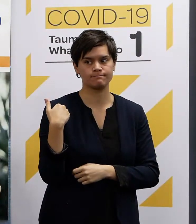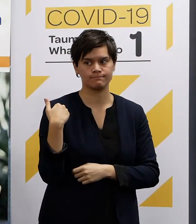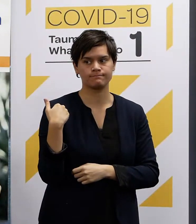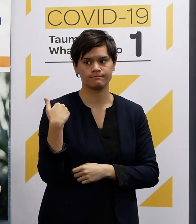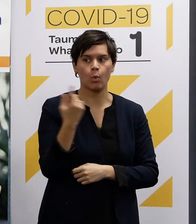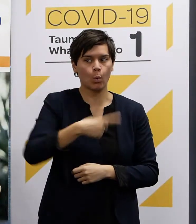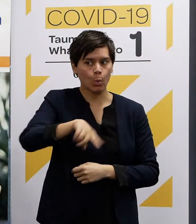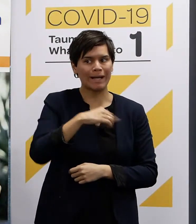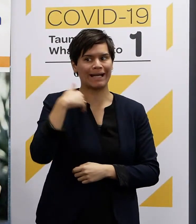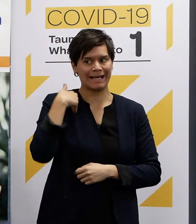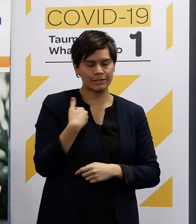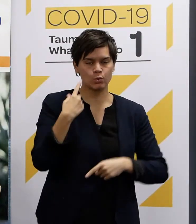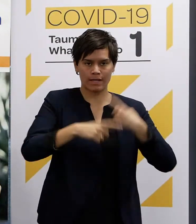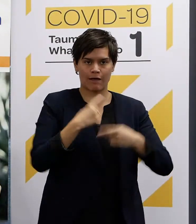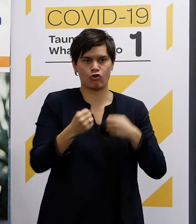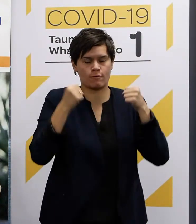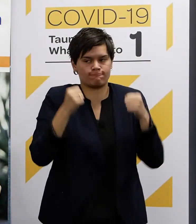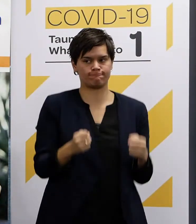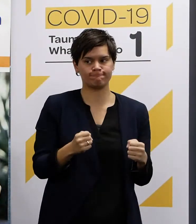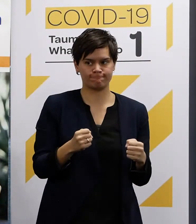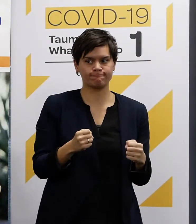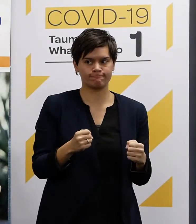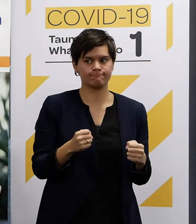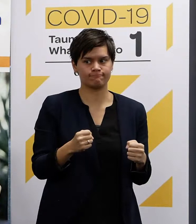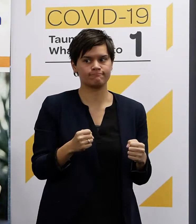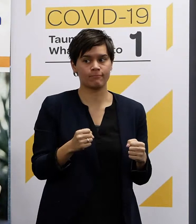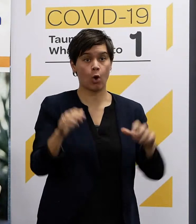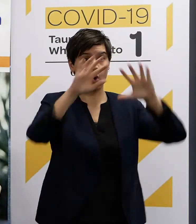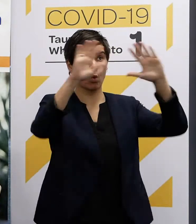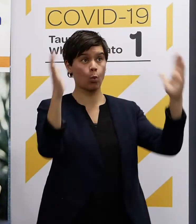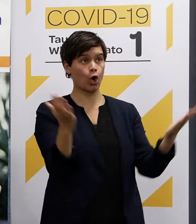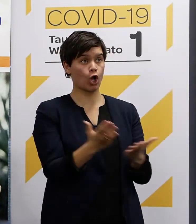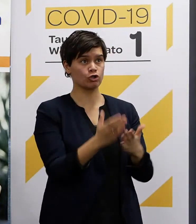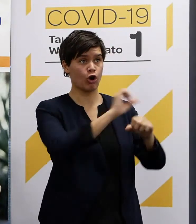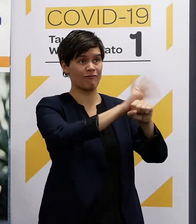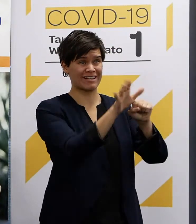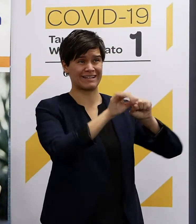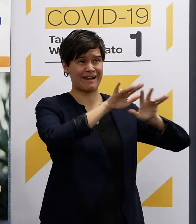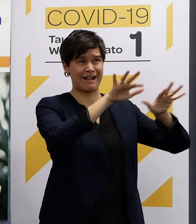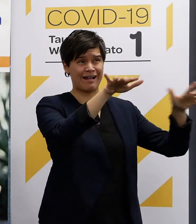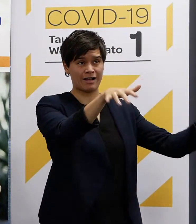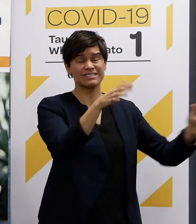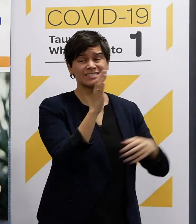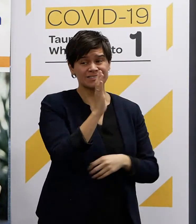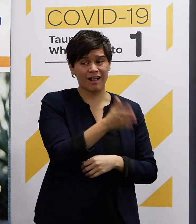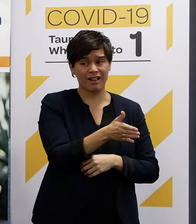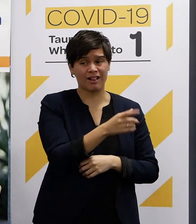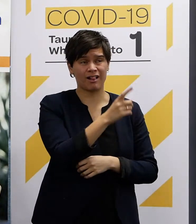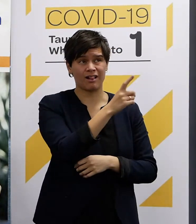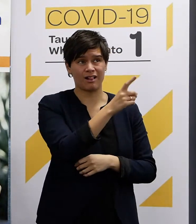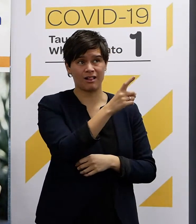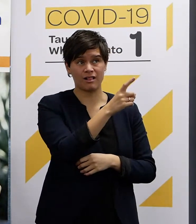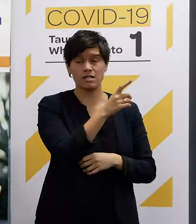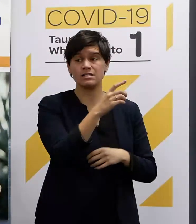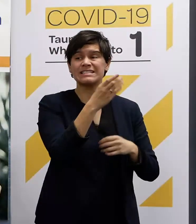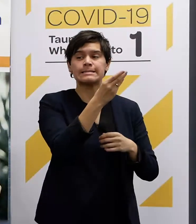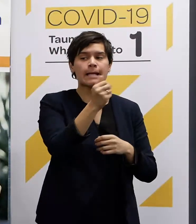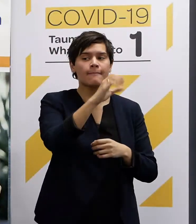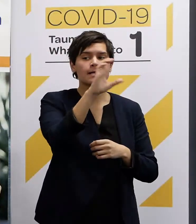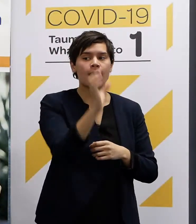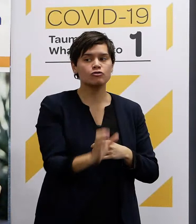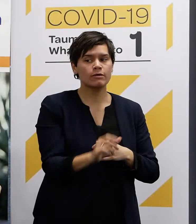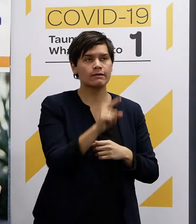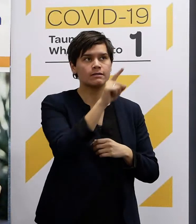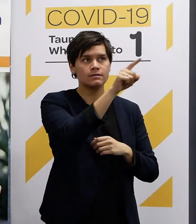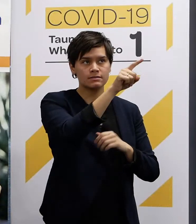vigilant, and there is an escalating pandemic offshore, and we've seen reports from a number of countries overnight that had been easing